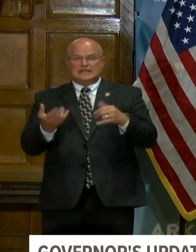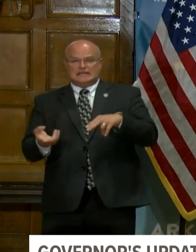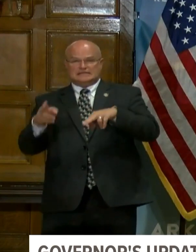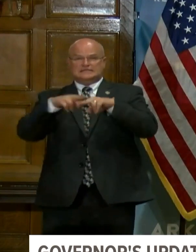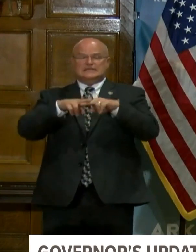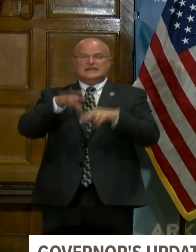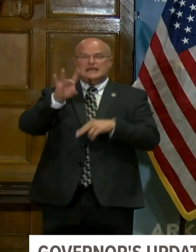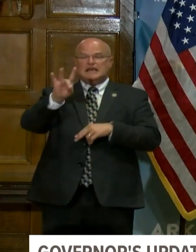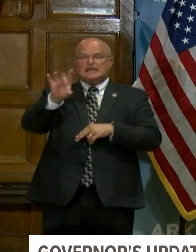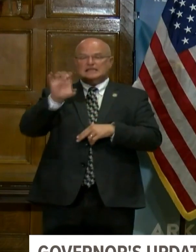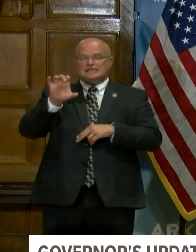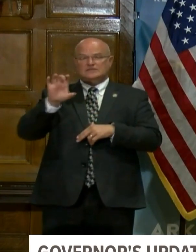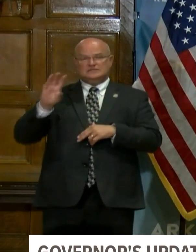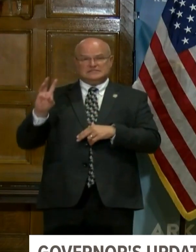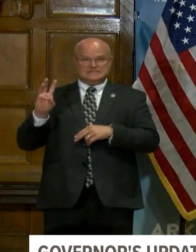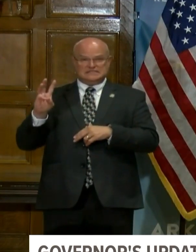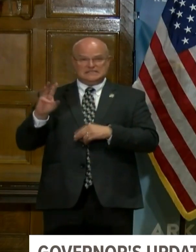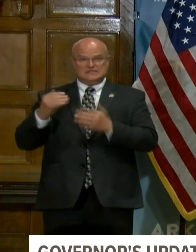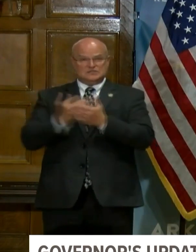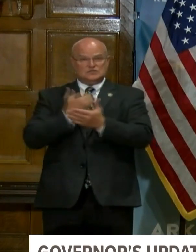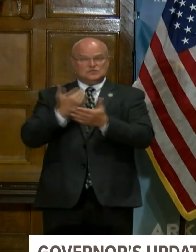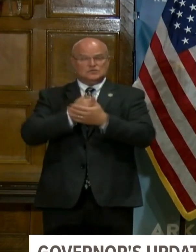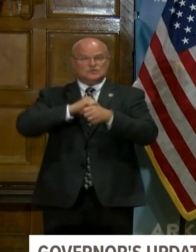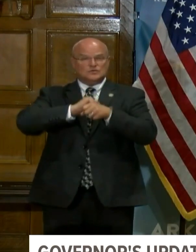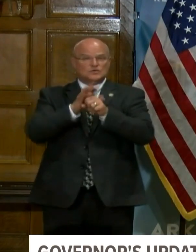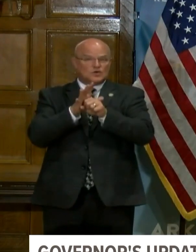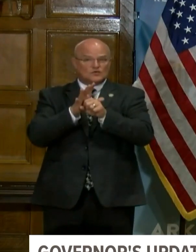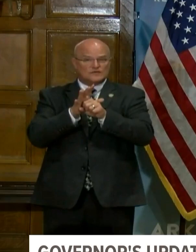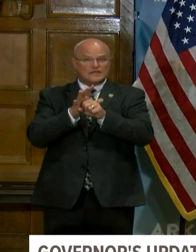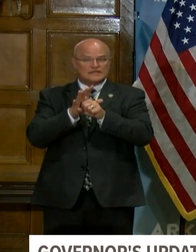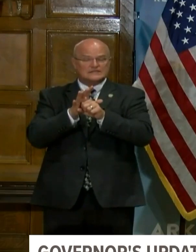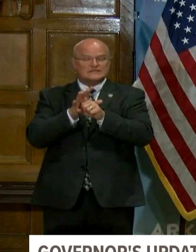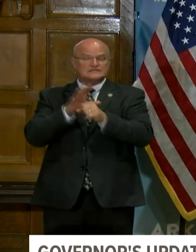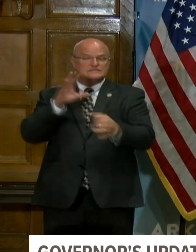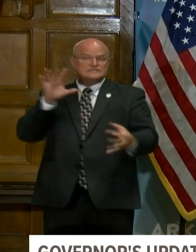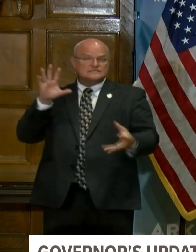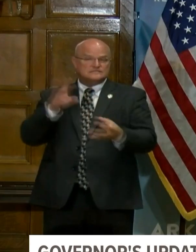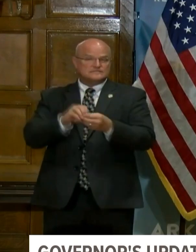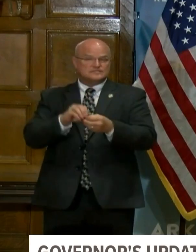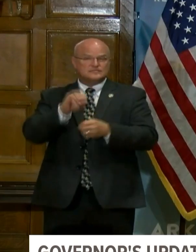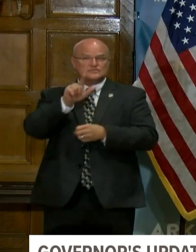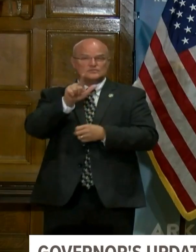additional 806 new COVID cases, bringing us to